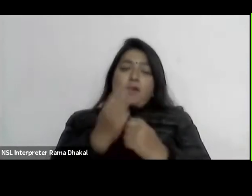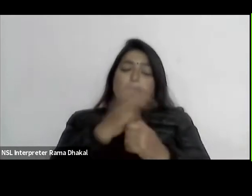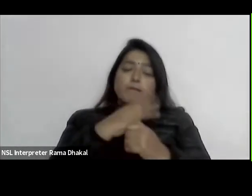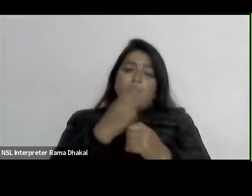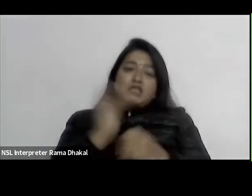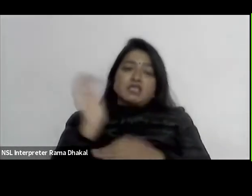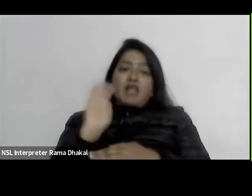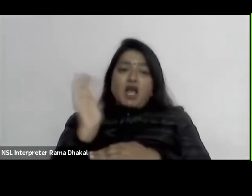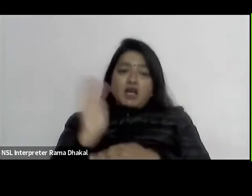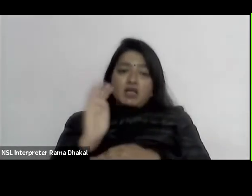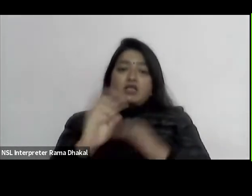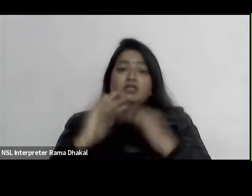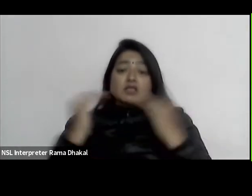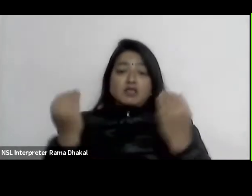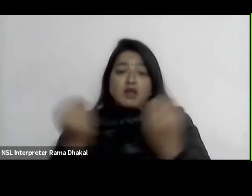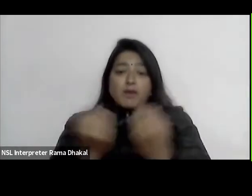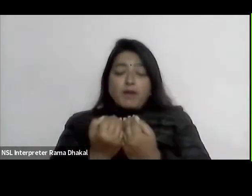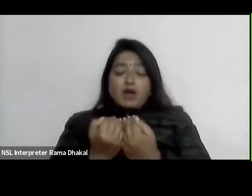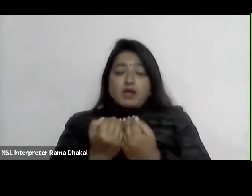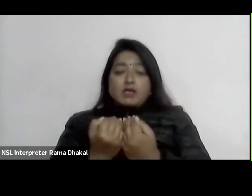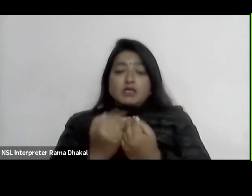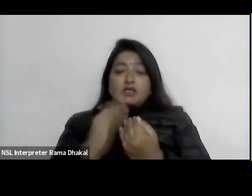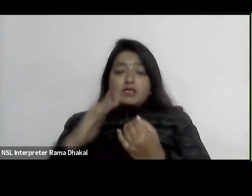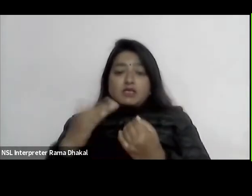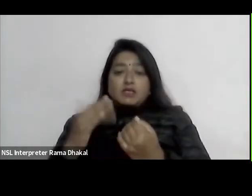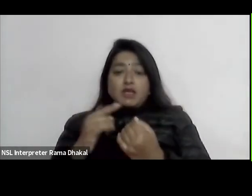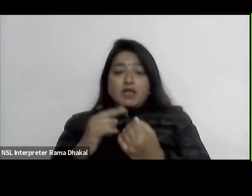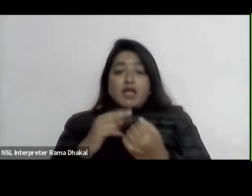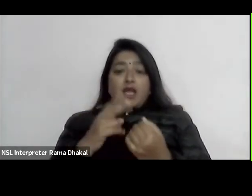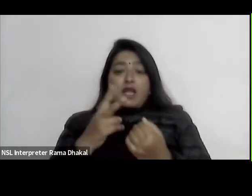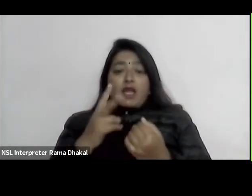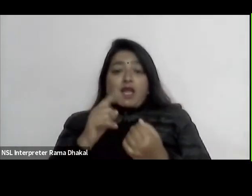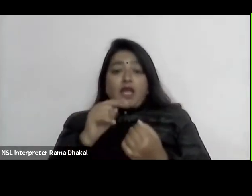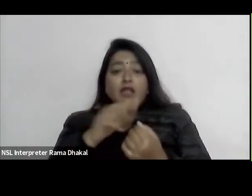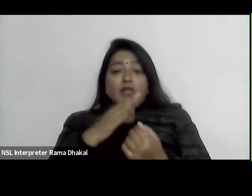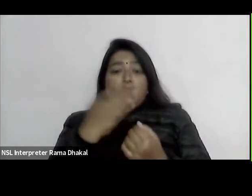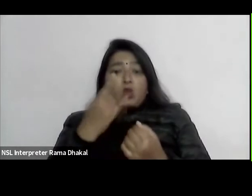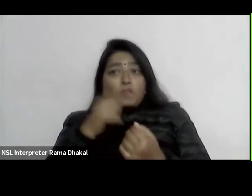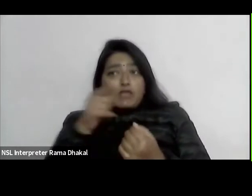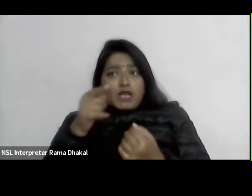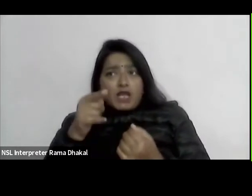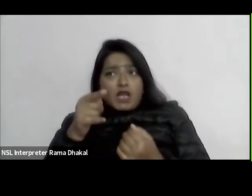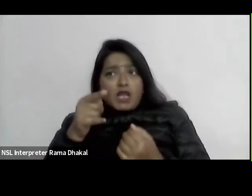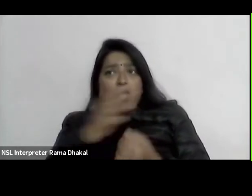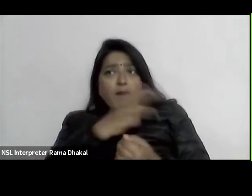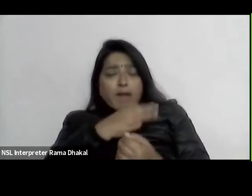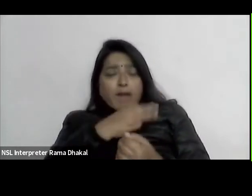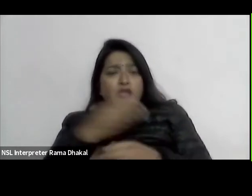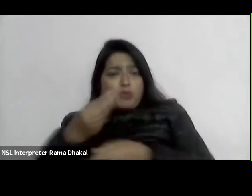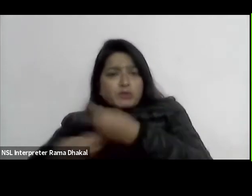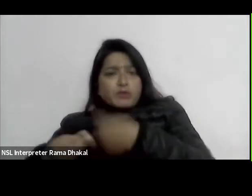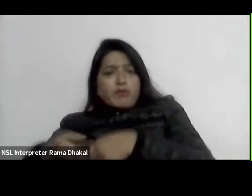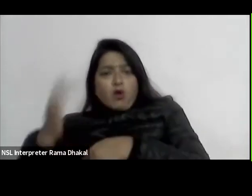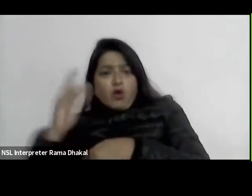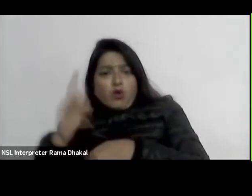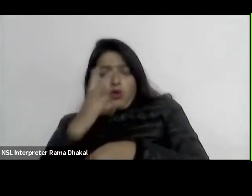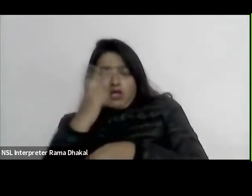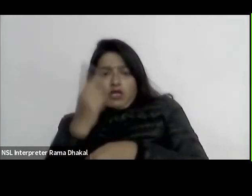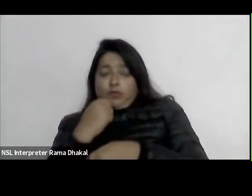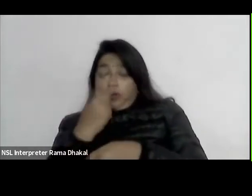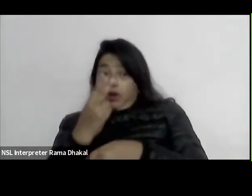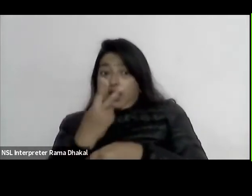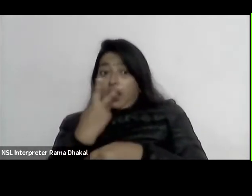civilian, everyone to basically spy on everyone to find out whether they're being trafficked. And that is not an appropriate response.